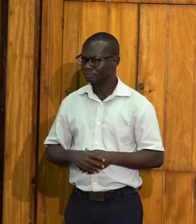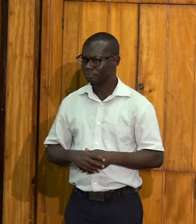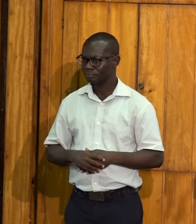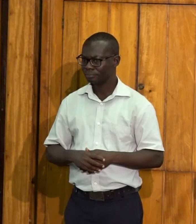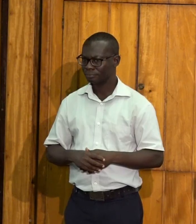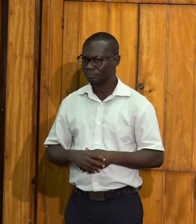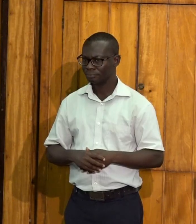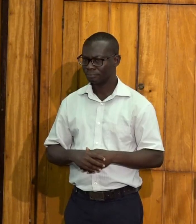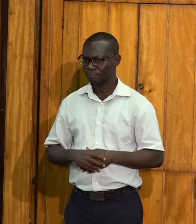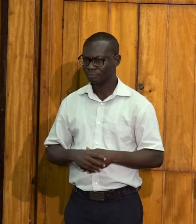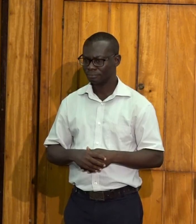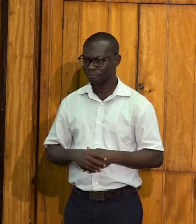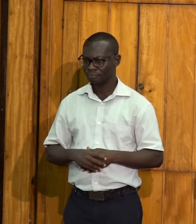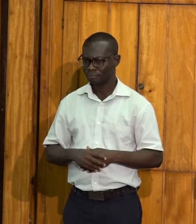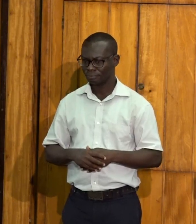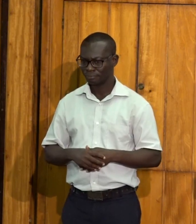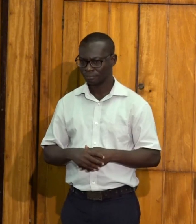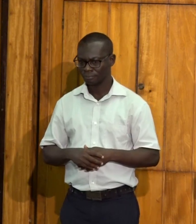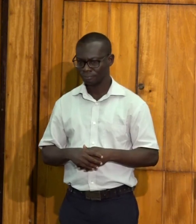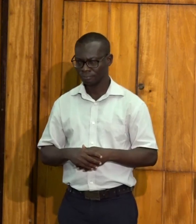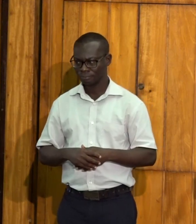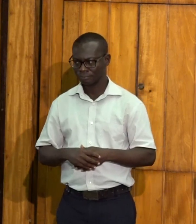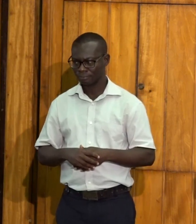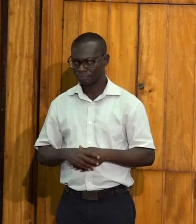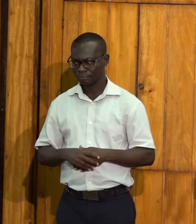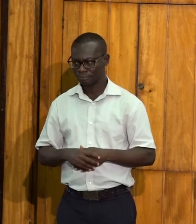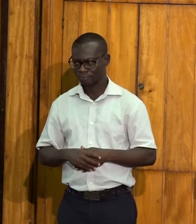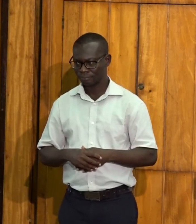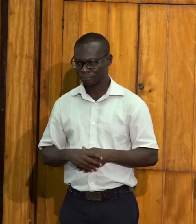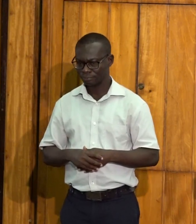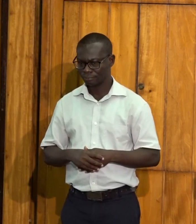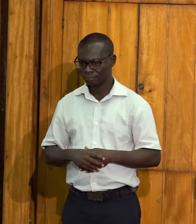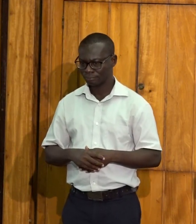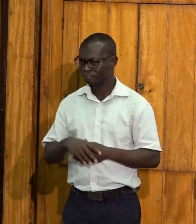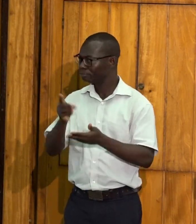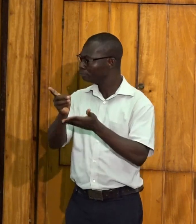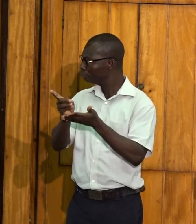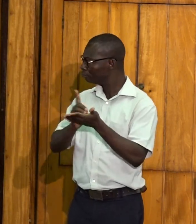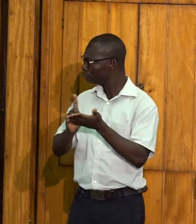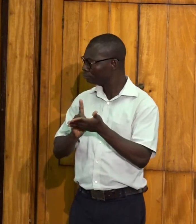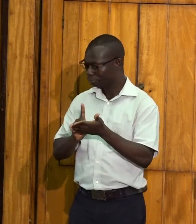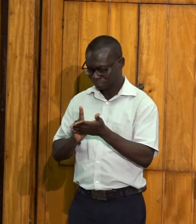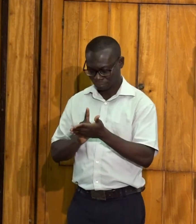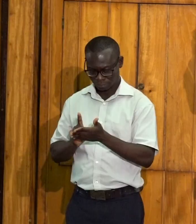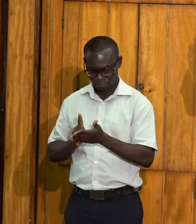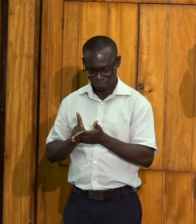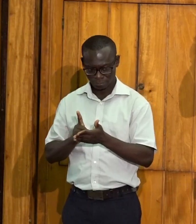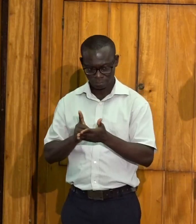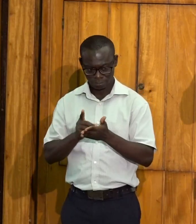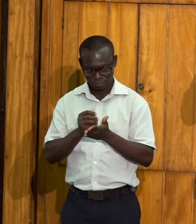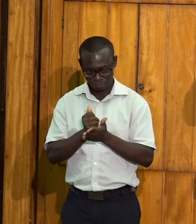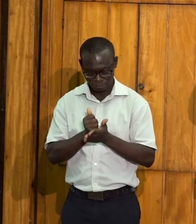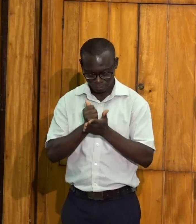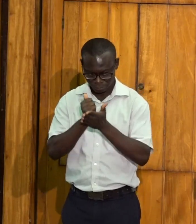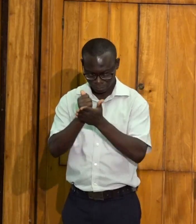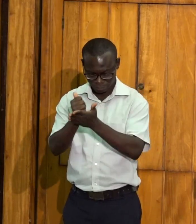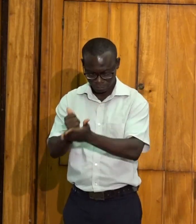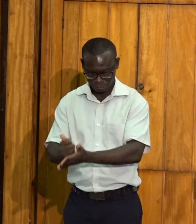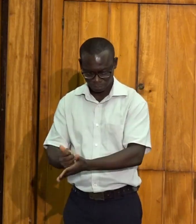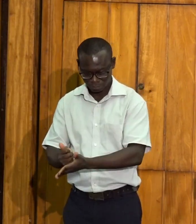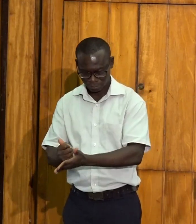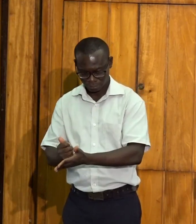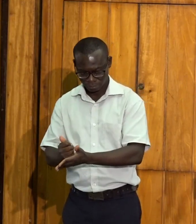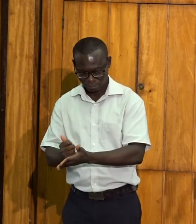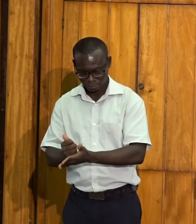And this Community Connected Toolkit is a kit that is designed to be able to give to